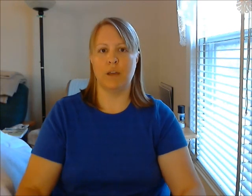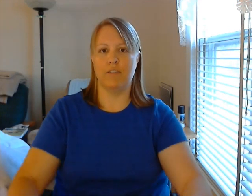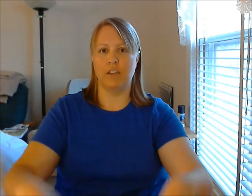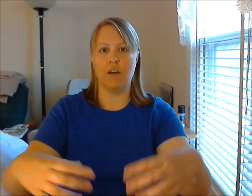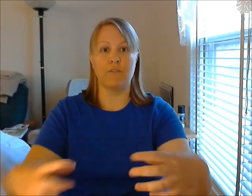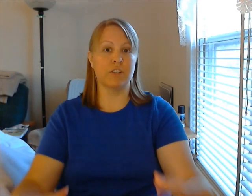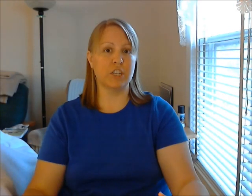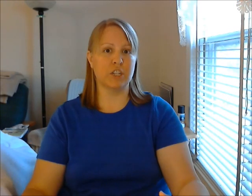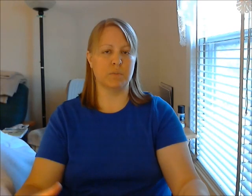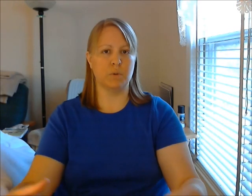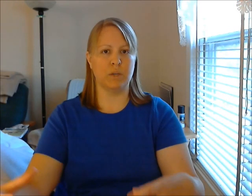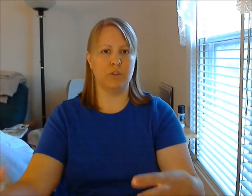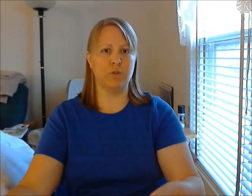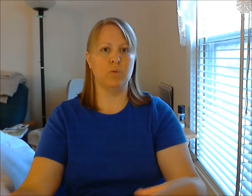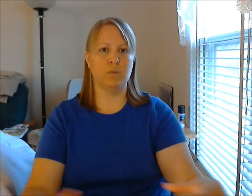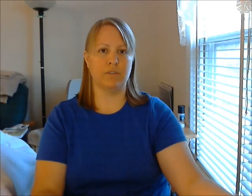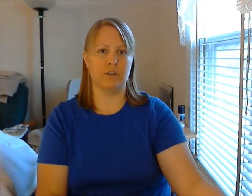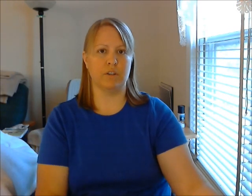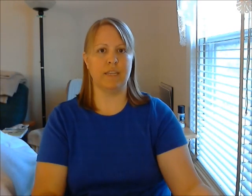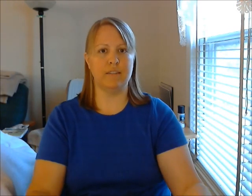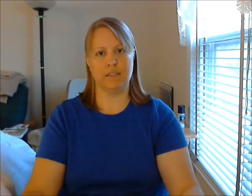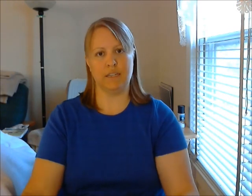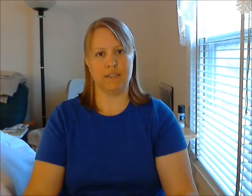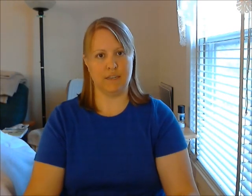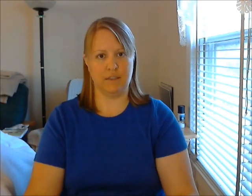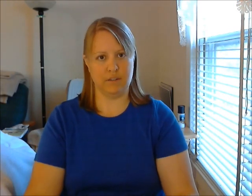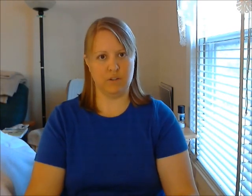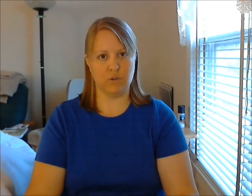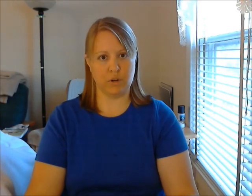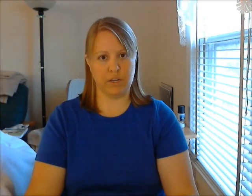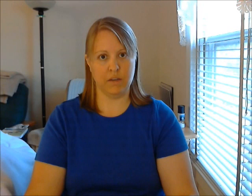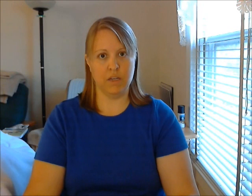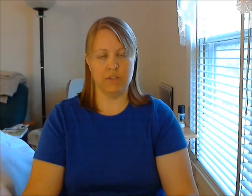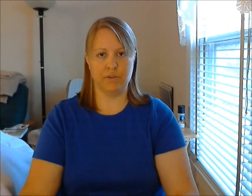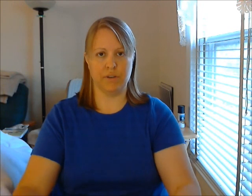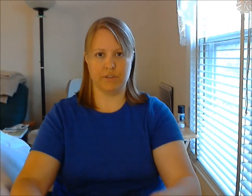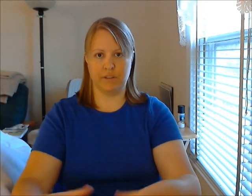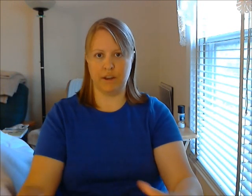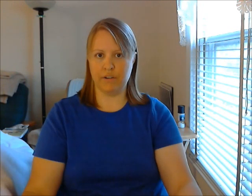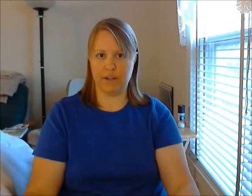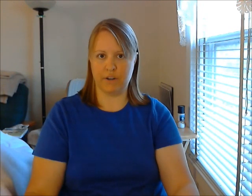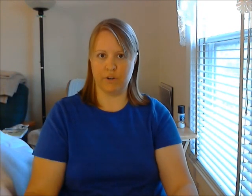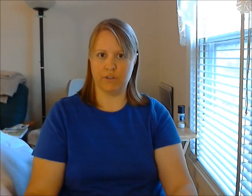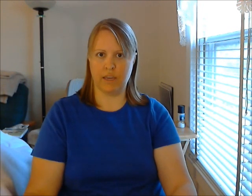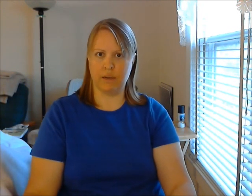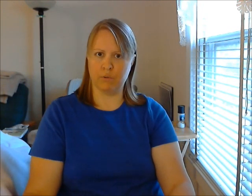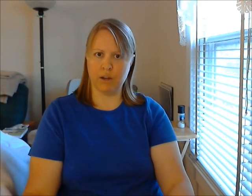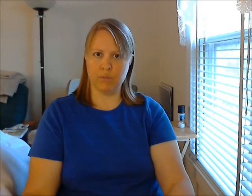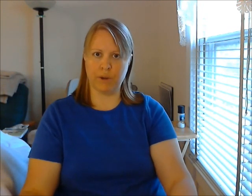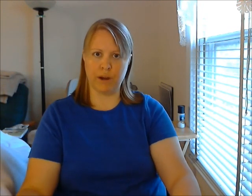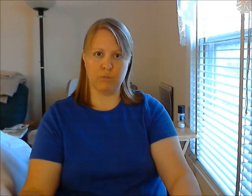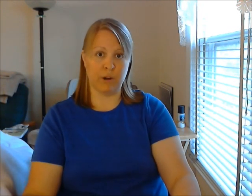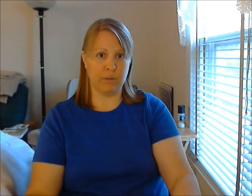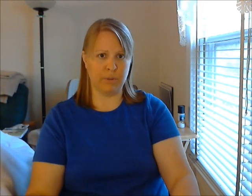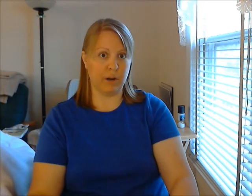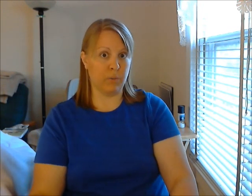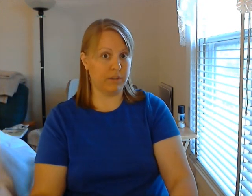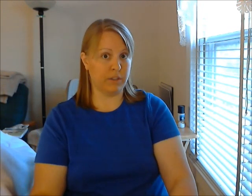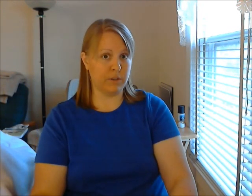having conversations between two different entities in this story. So there's the narrator who's saying, brown bear, what do you